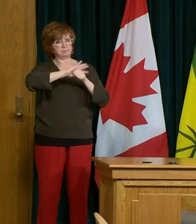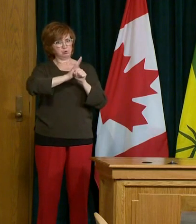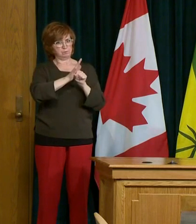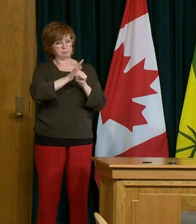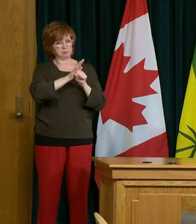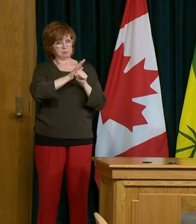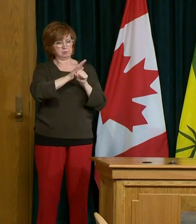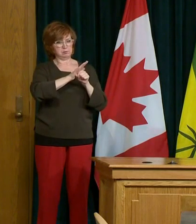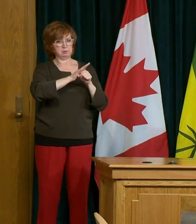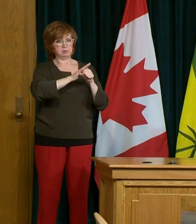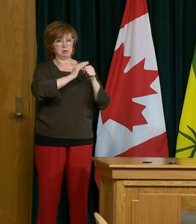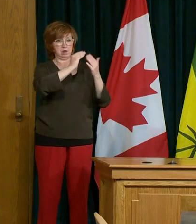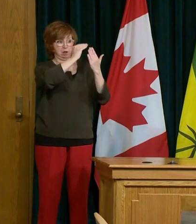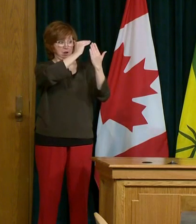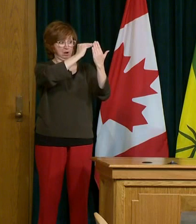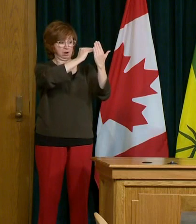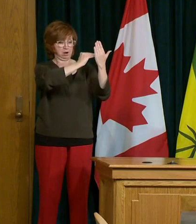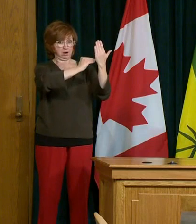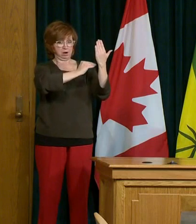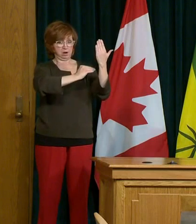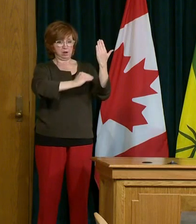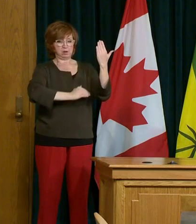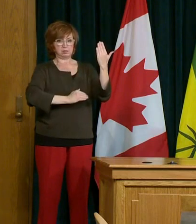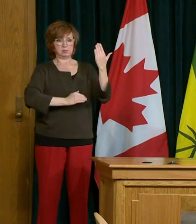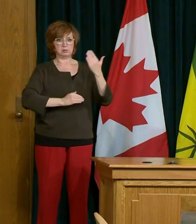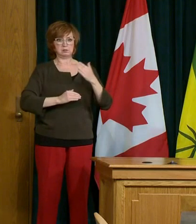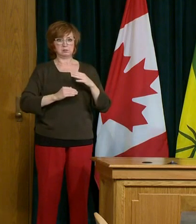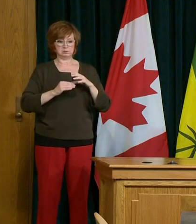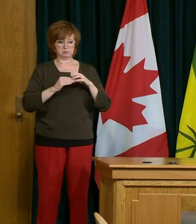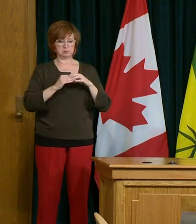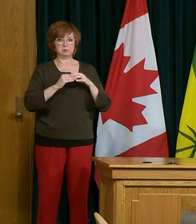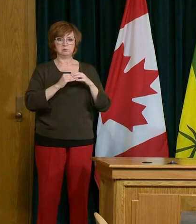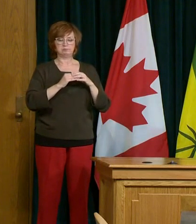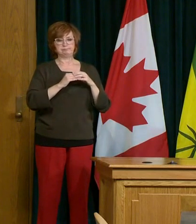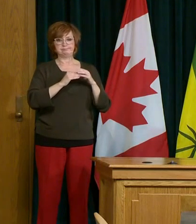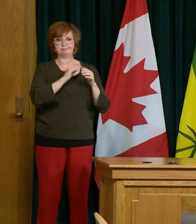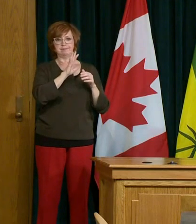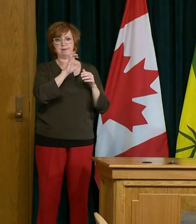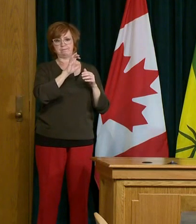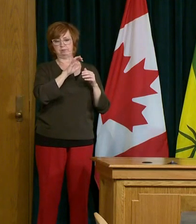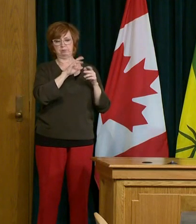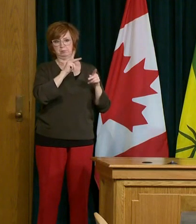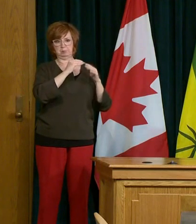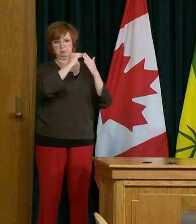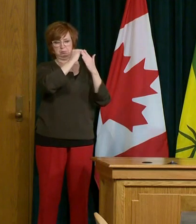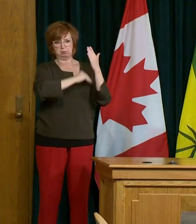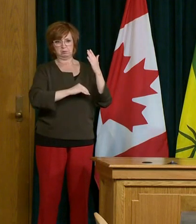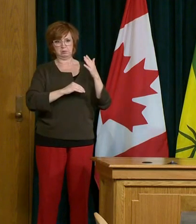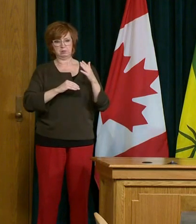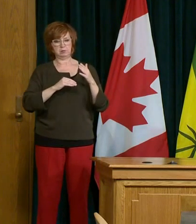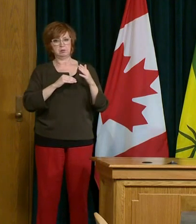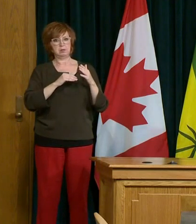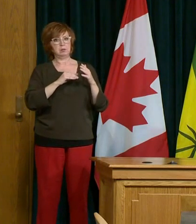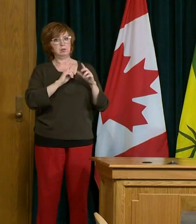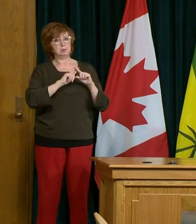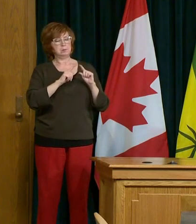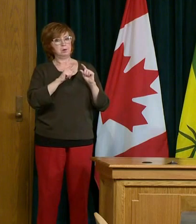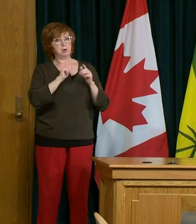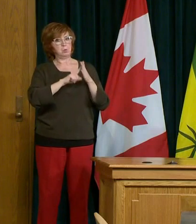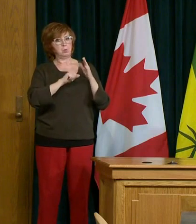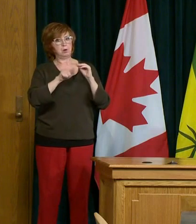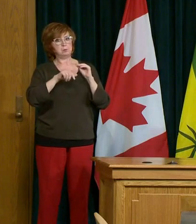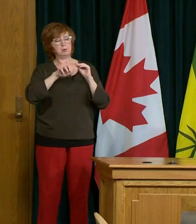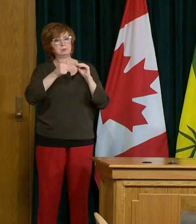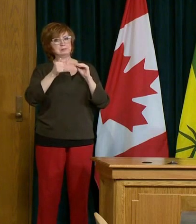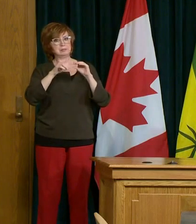the contact tracers themselves have their individual lists in public health that they're following up with, but I don't think